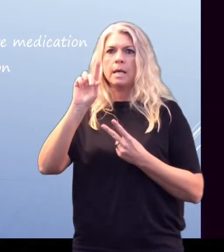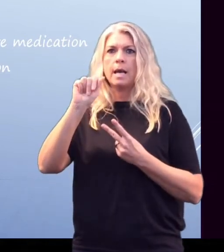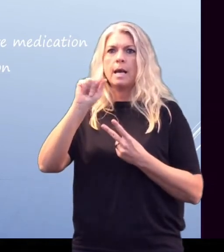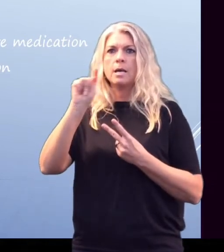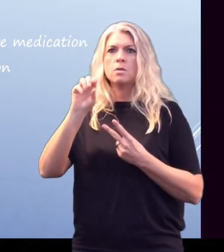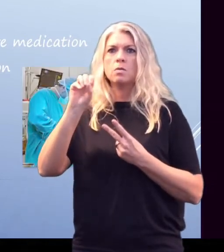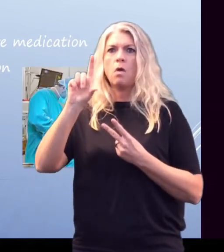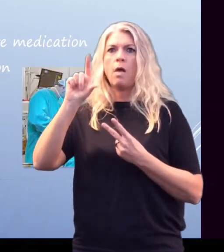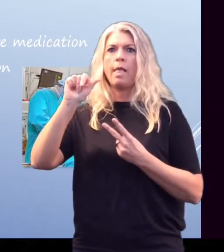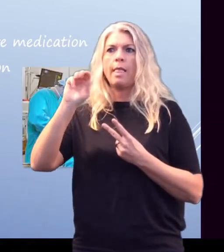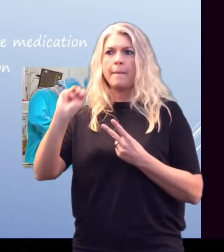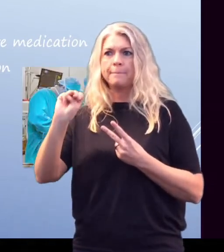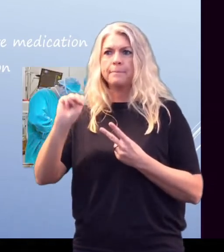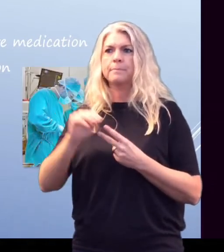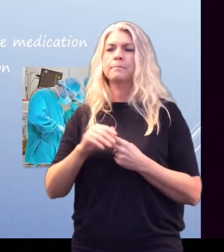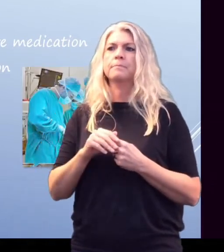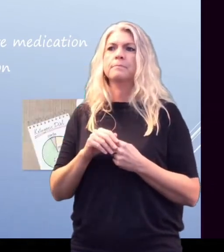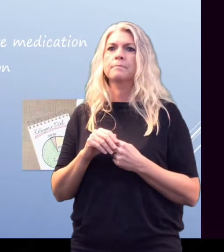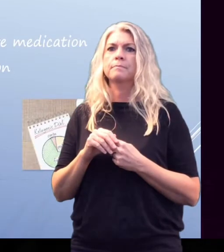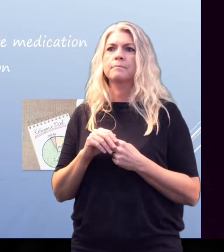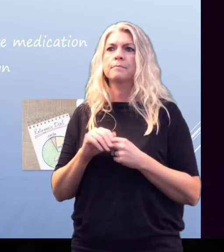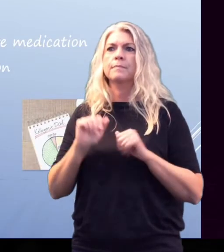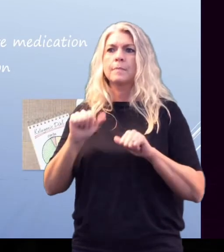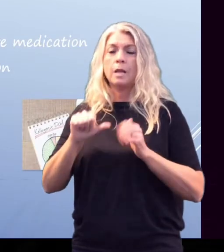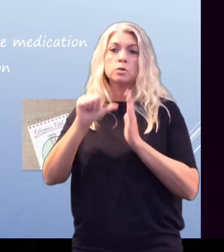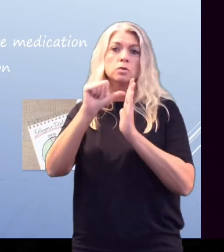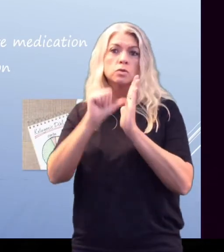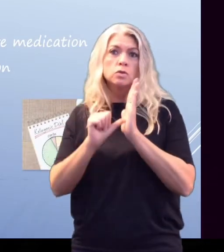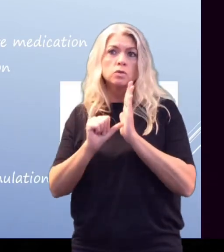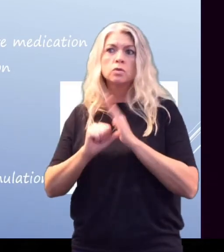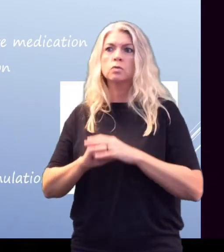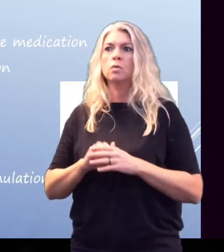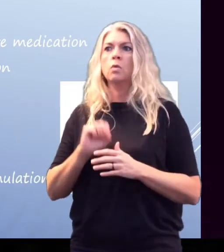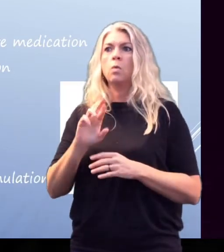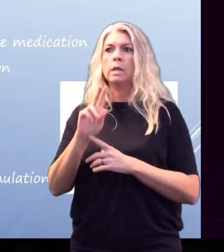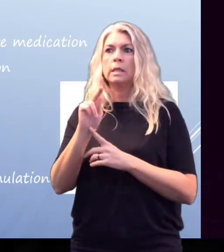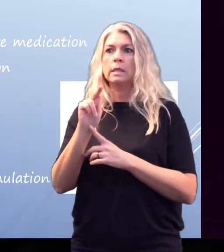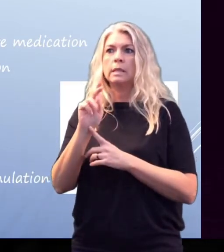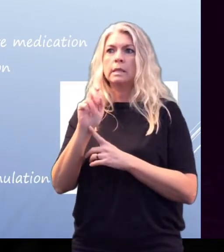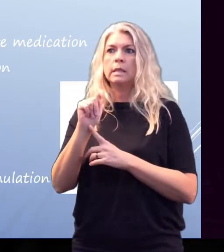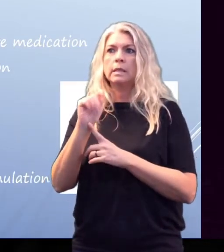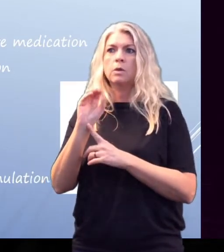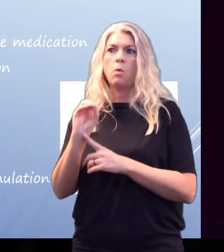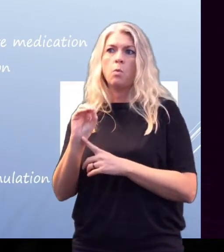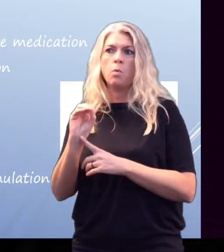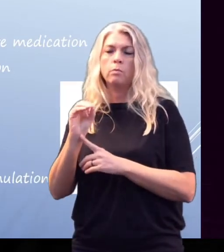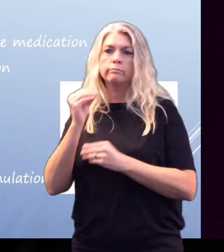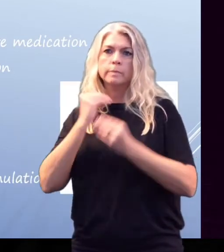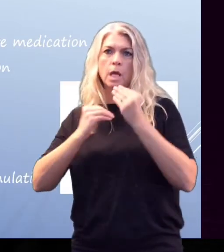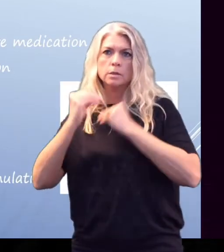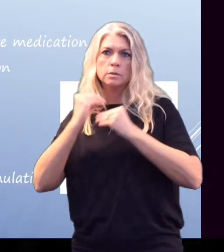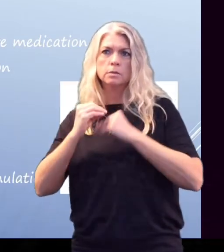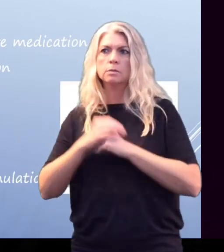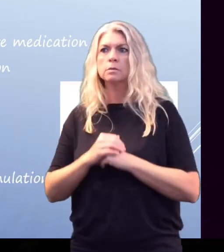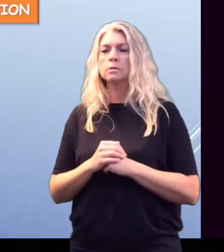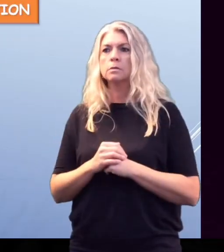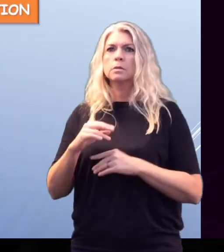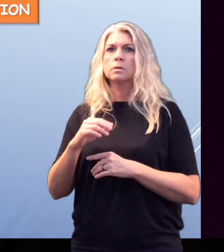include surgery, ketogenic diet, and vagus nerve stimulation.